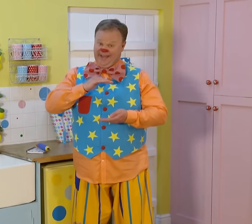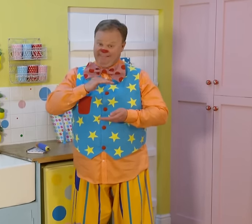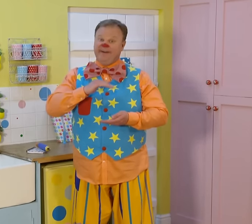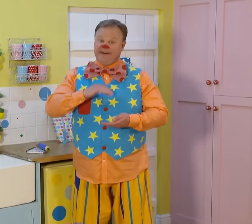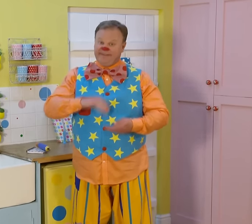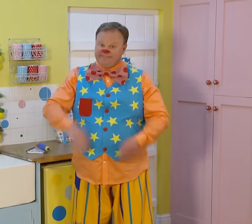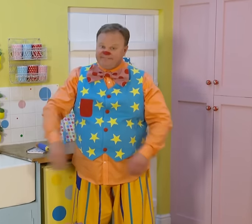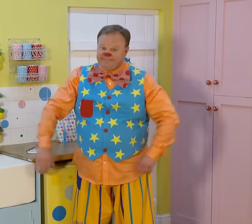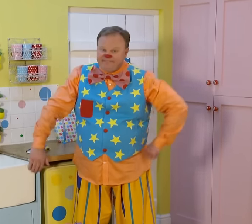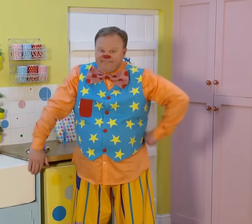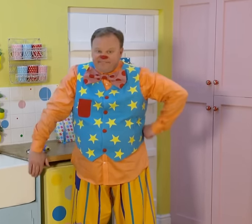arrive.